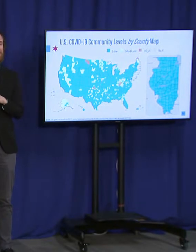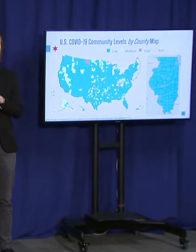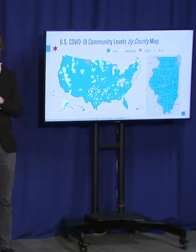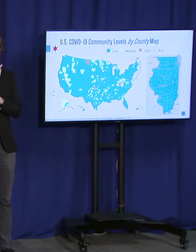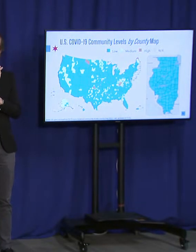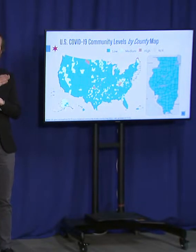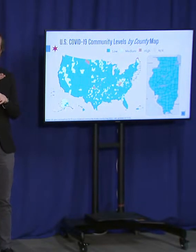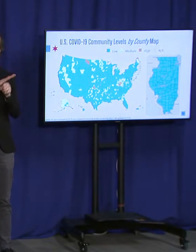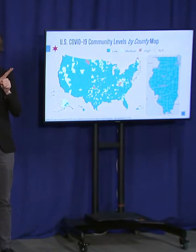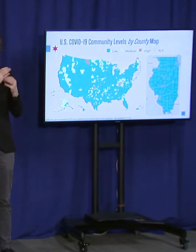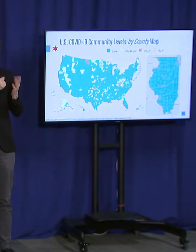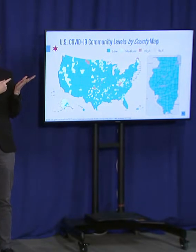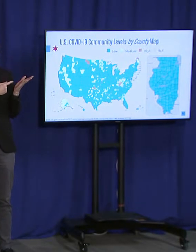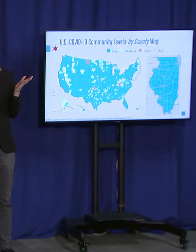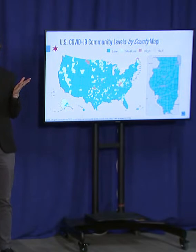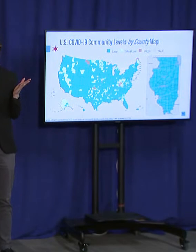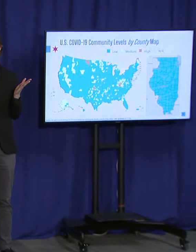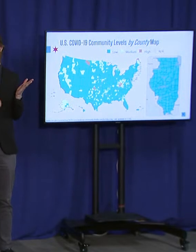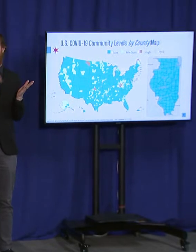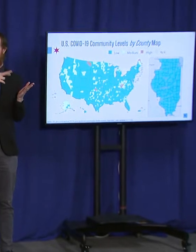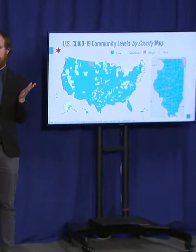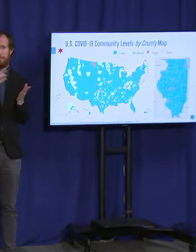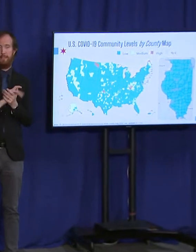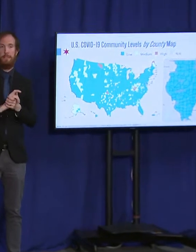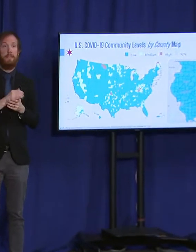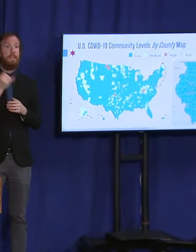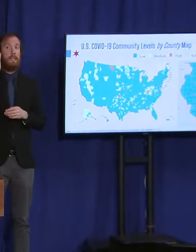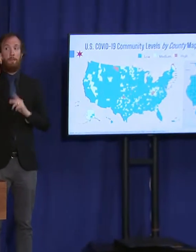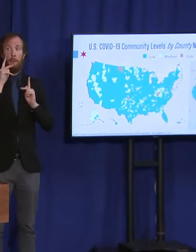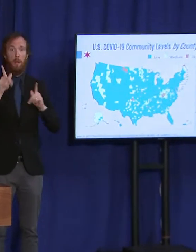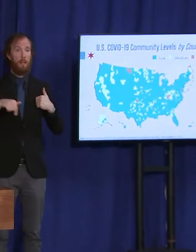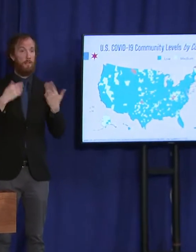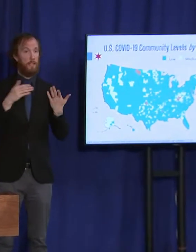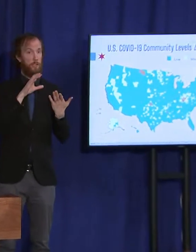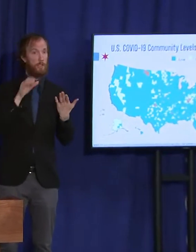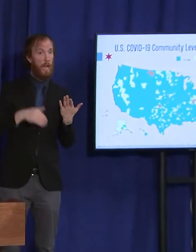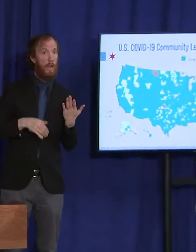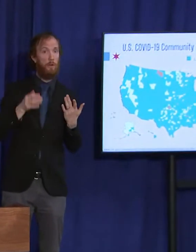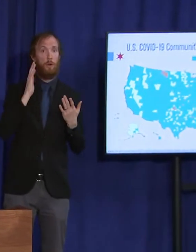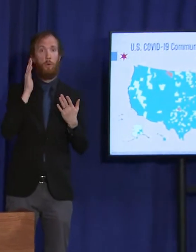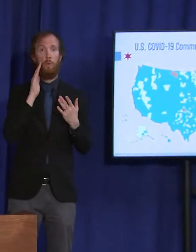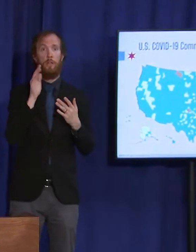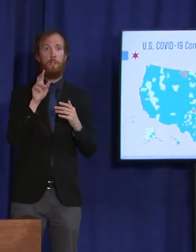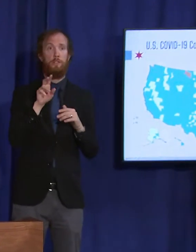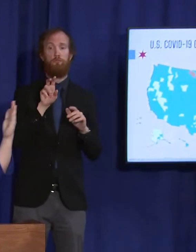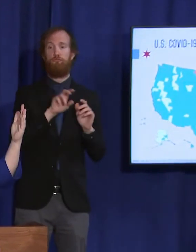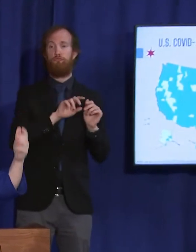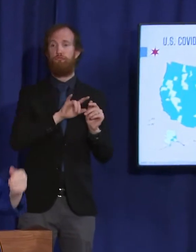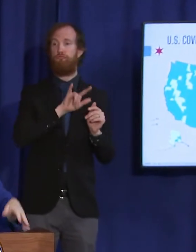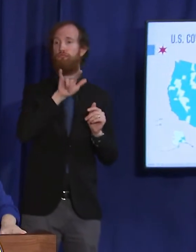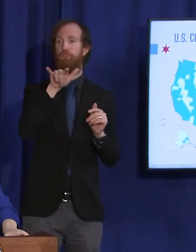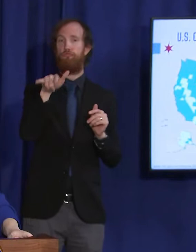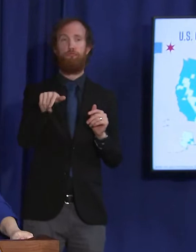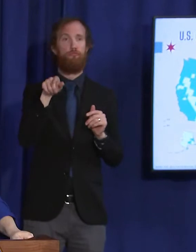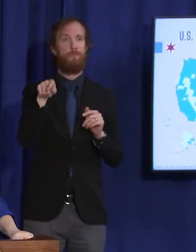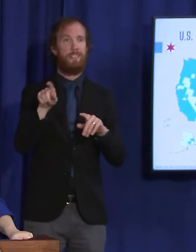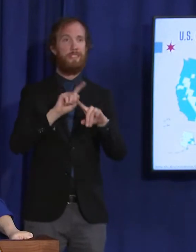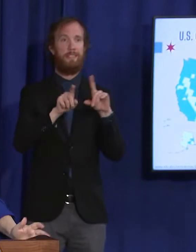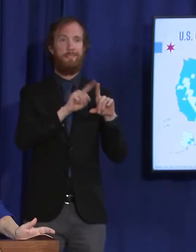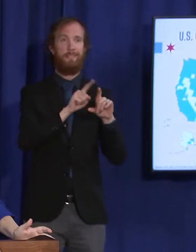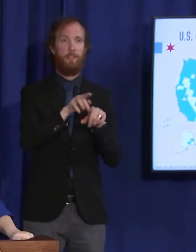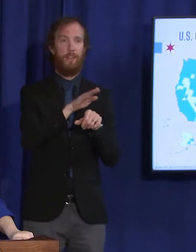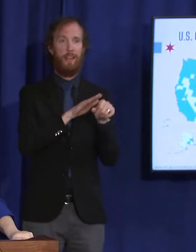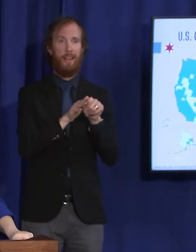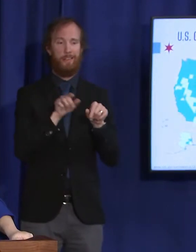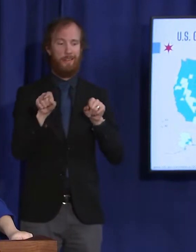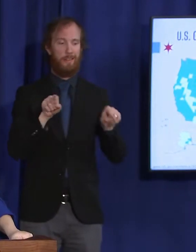that are high risk right now. But if there are Chicagoans traveling to those areas of Appalachia or northern Maine or eastern Montana,